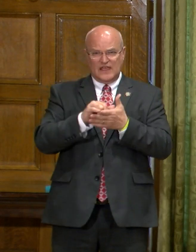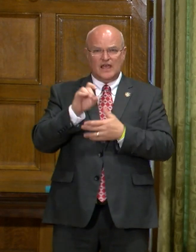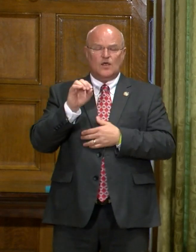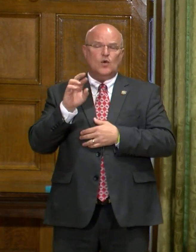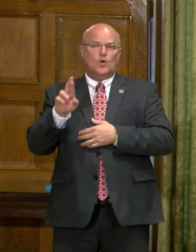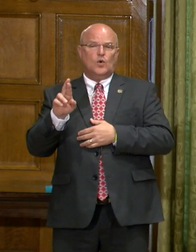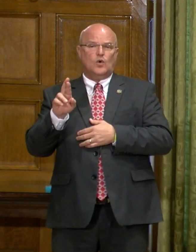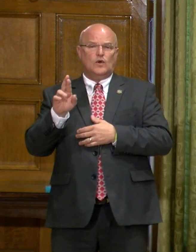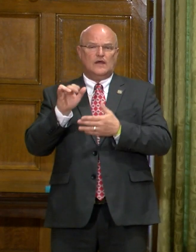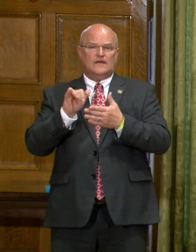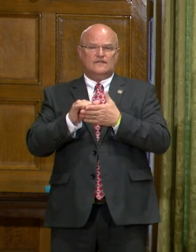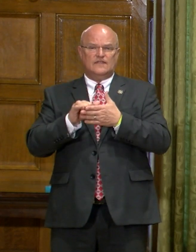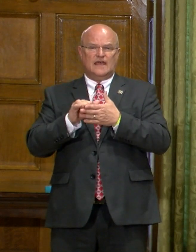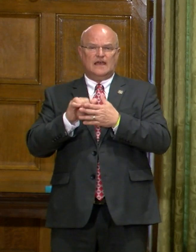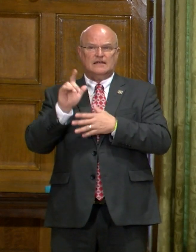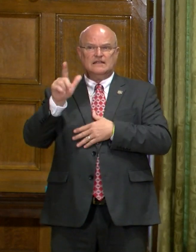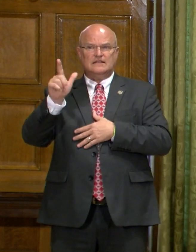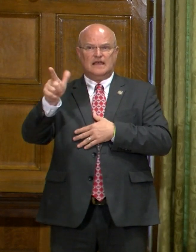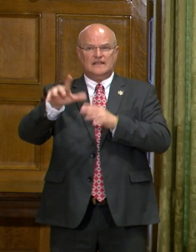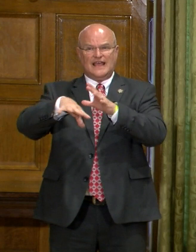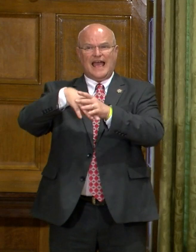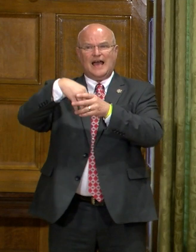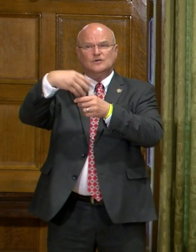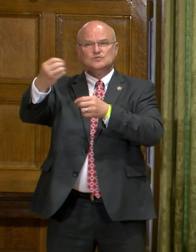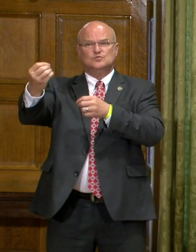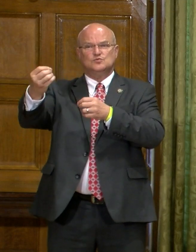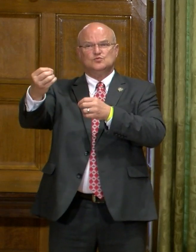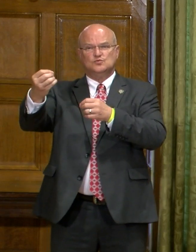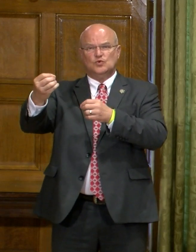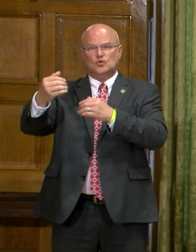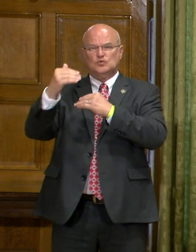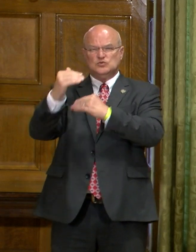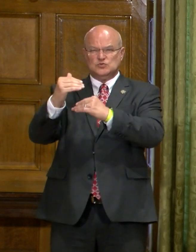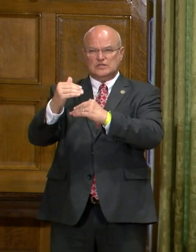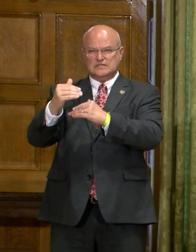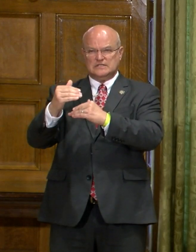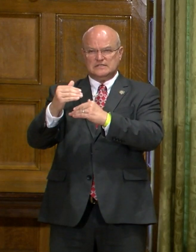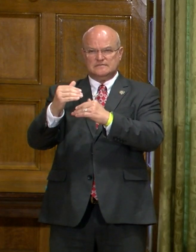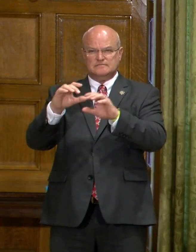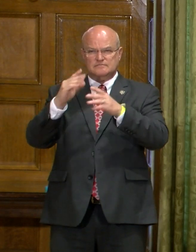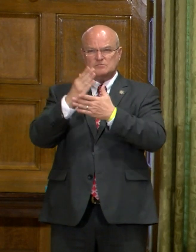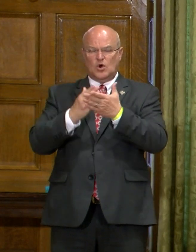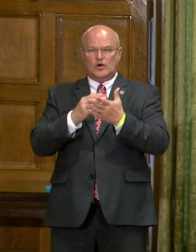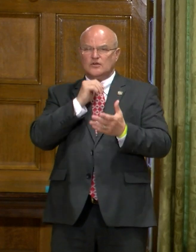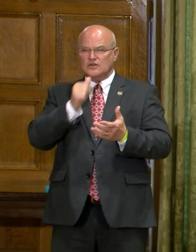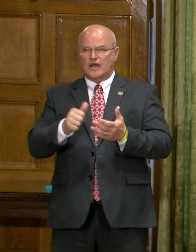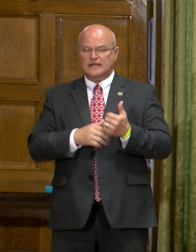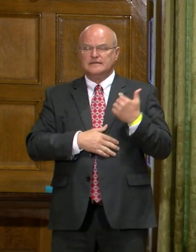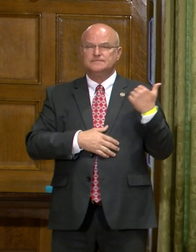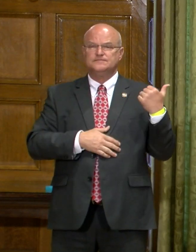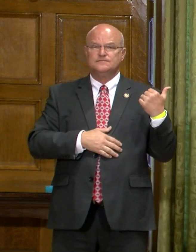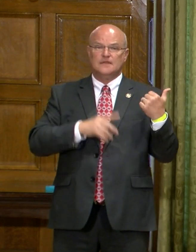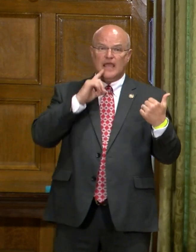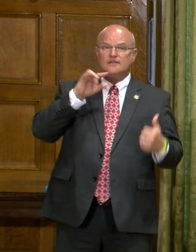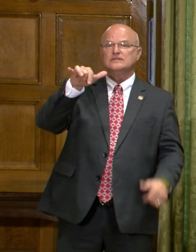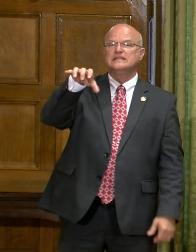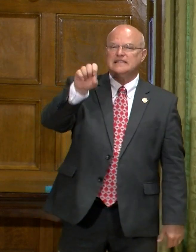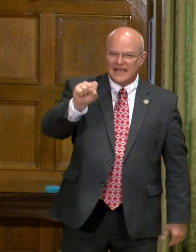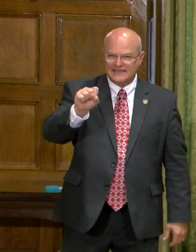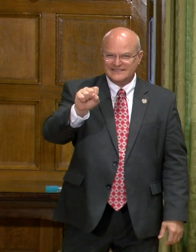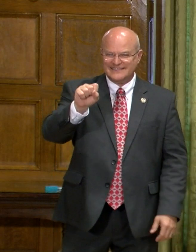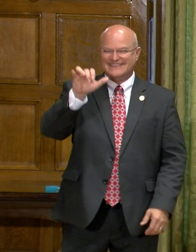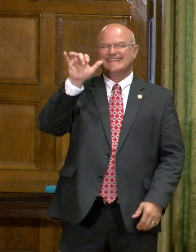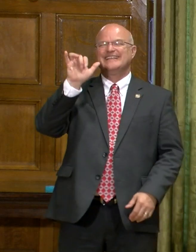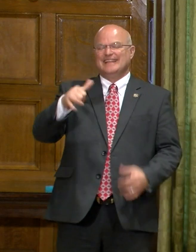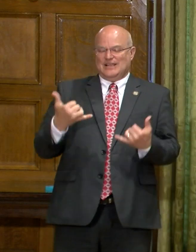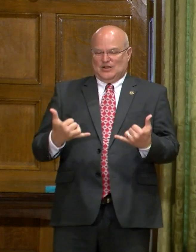that, or if that kind of falls into the outdoor restriction banner or not. The answer is yes. It falls